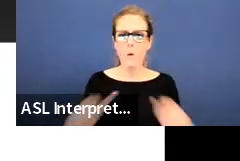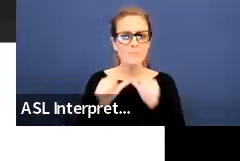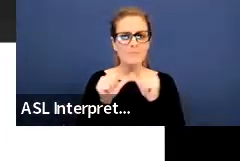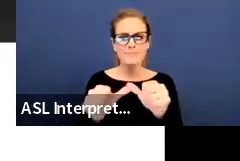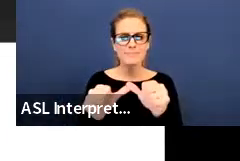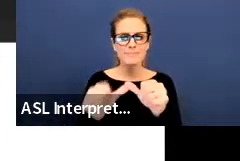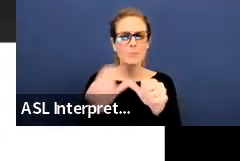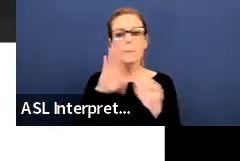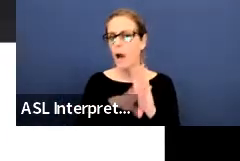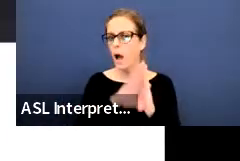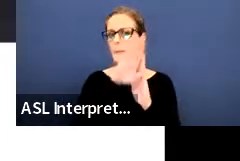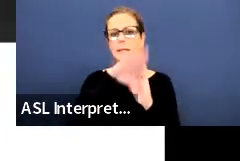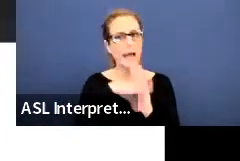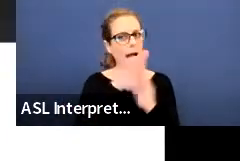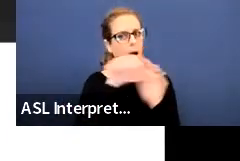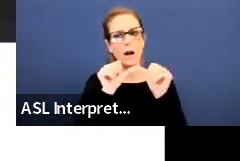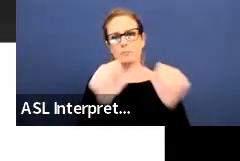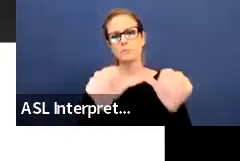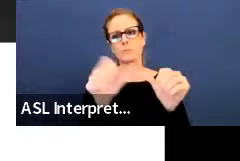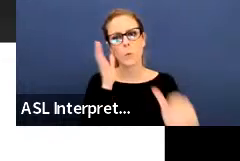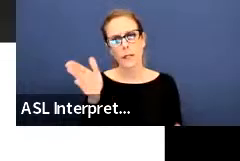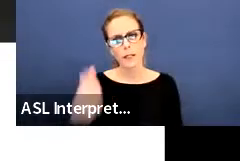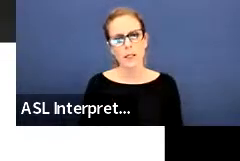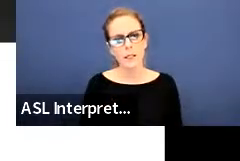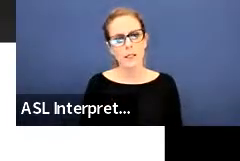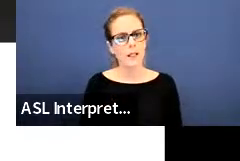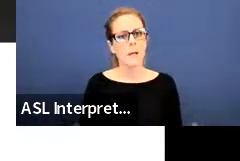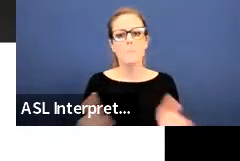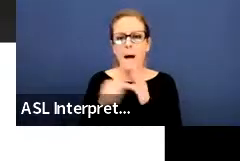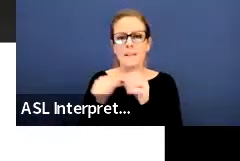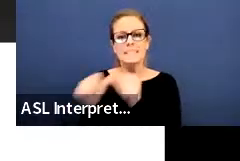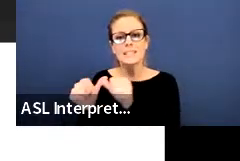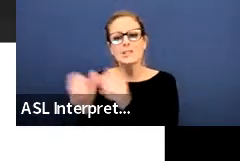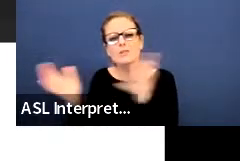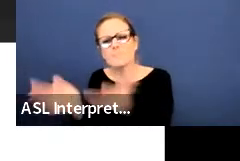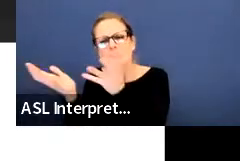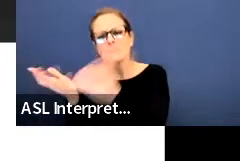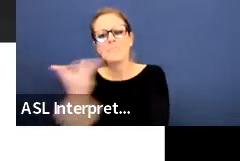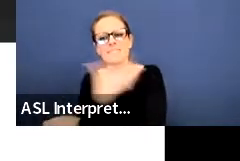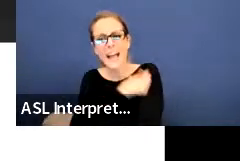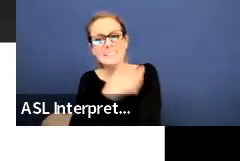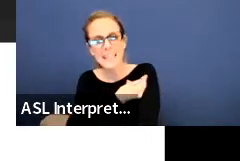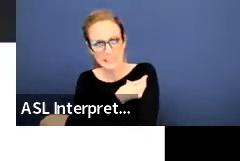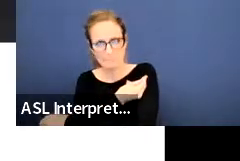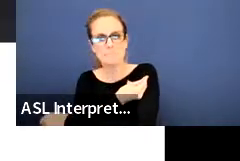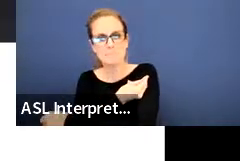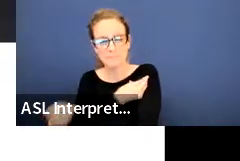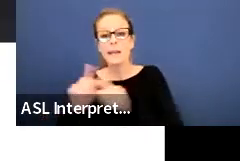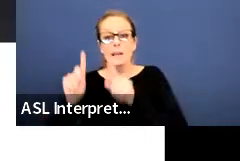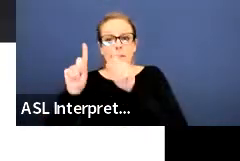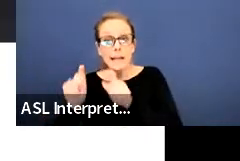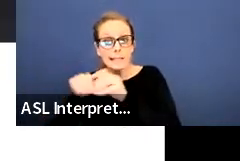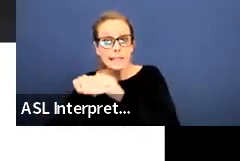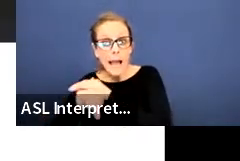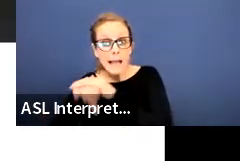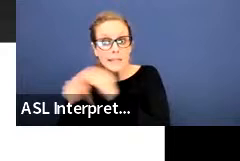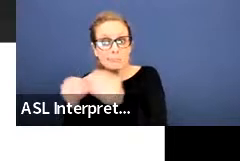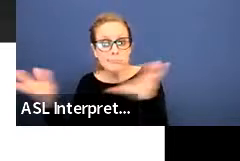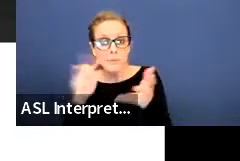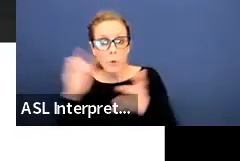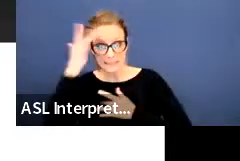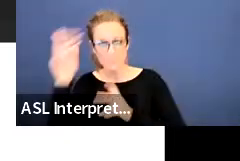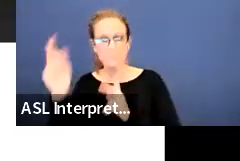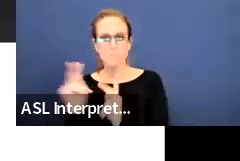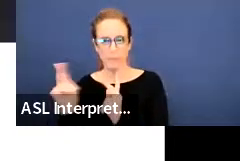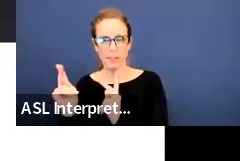the foreseeable future. We need to continue to support people to get vaccinated. I think testing access, particularly for sick people where there's